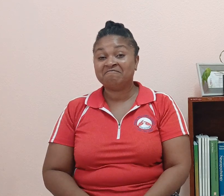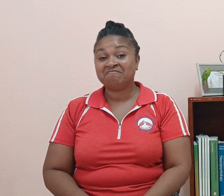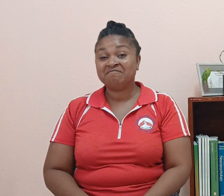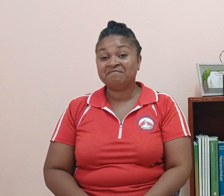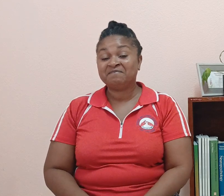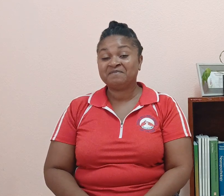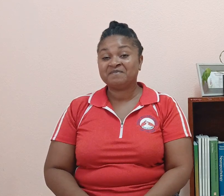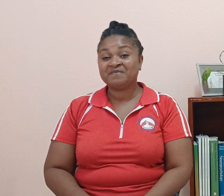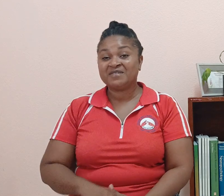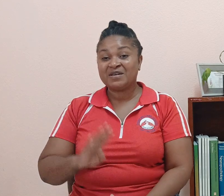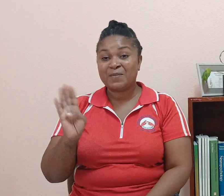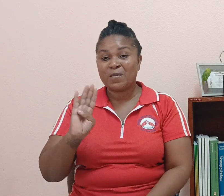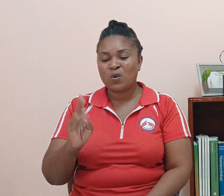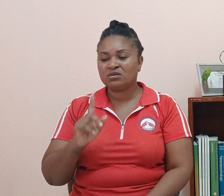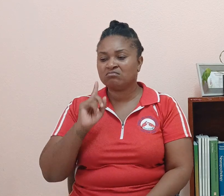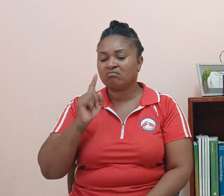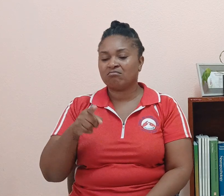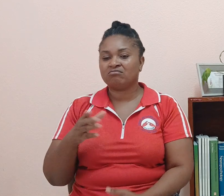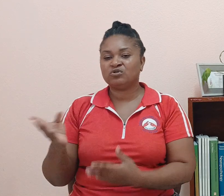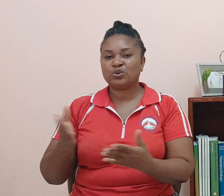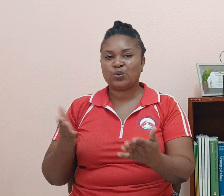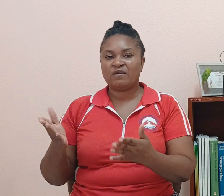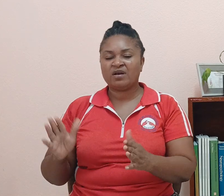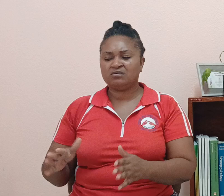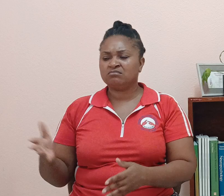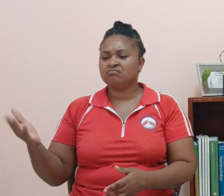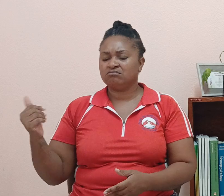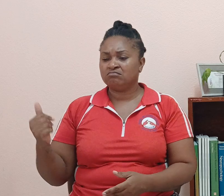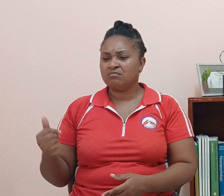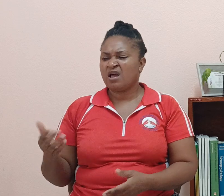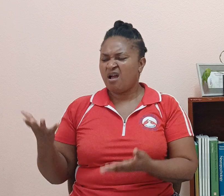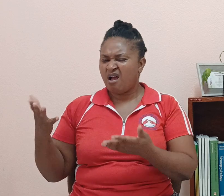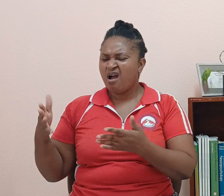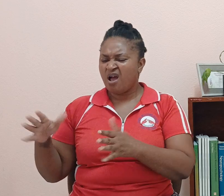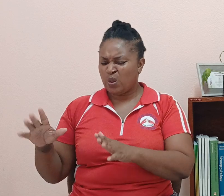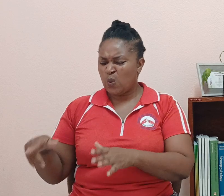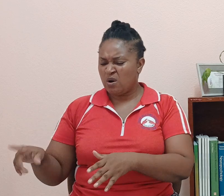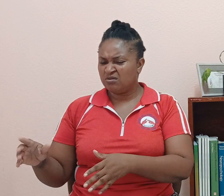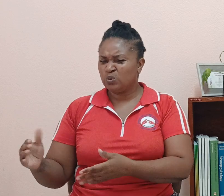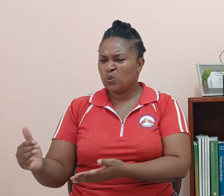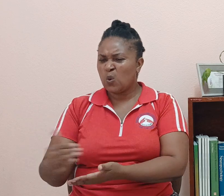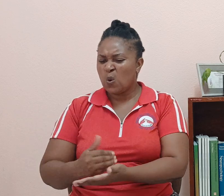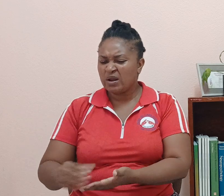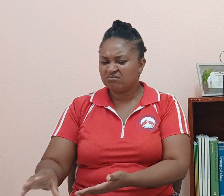He ordered his servants to allow her to collect from the rows of barley,